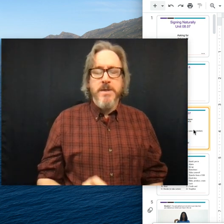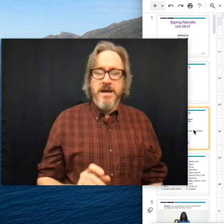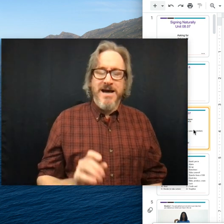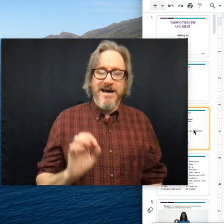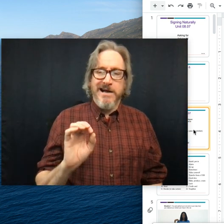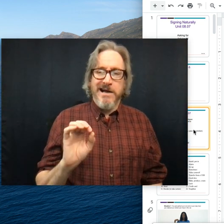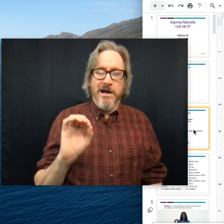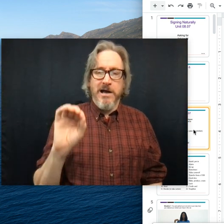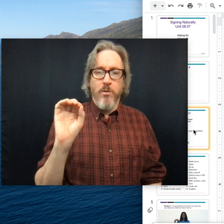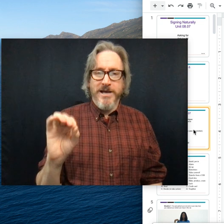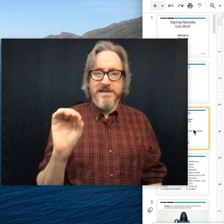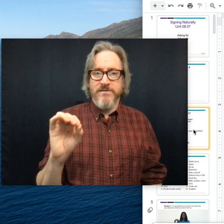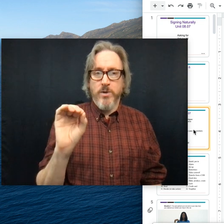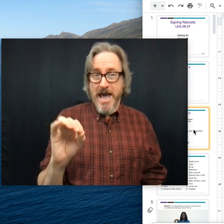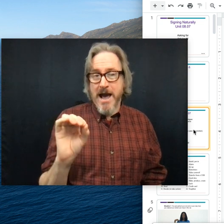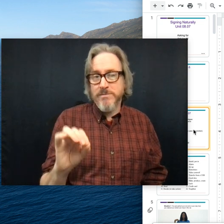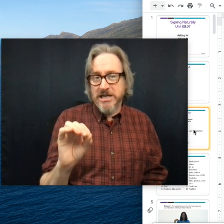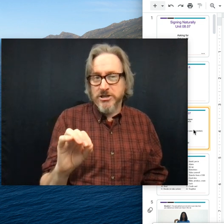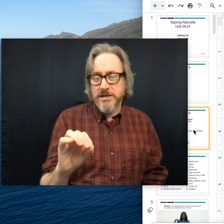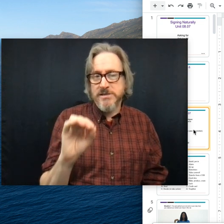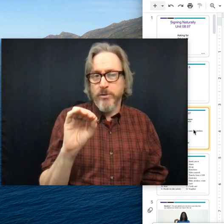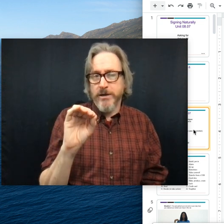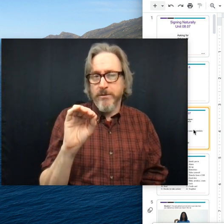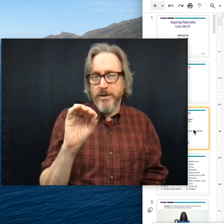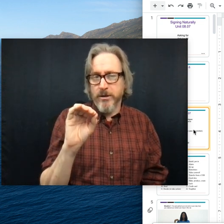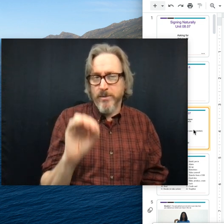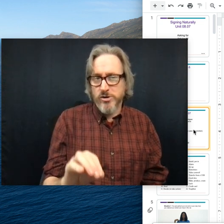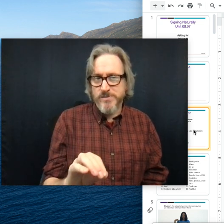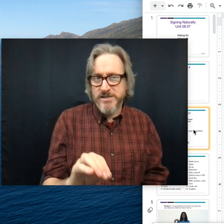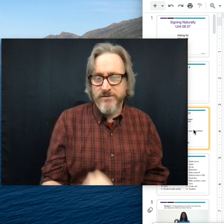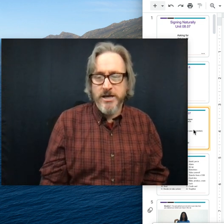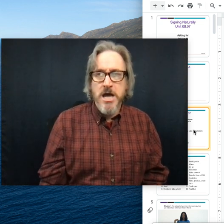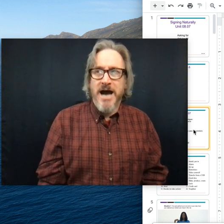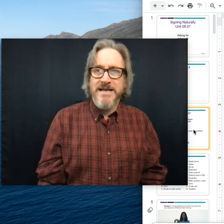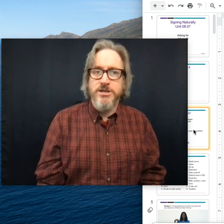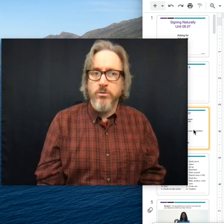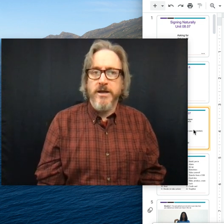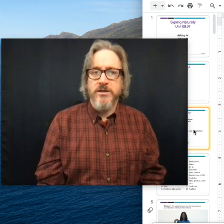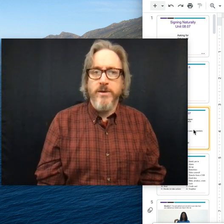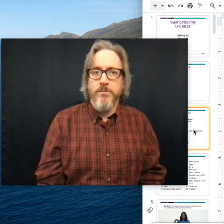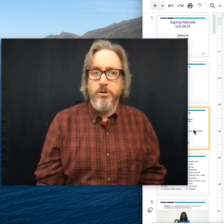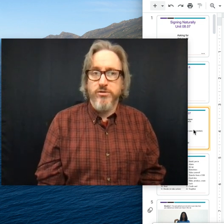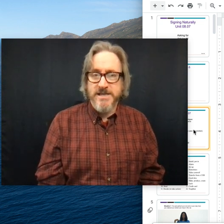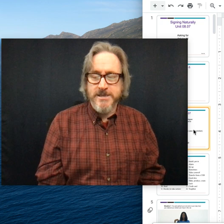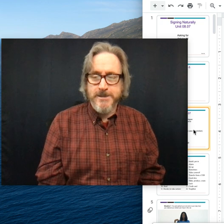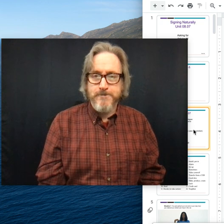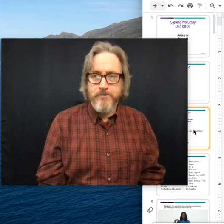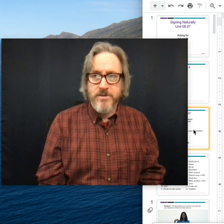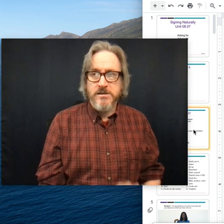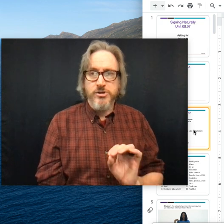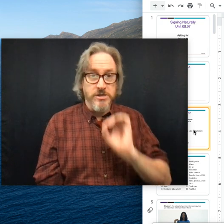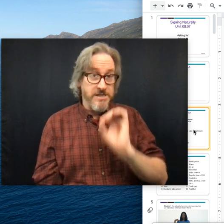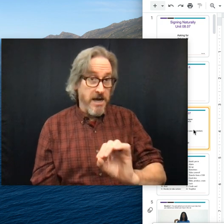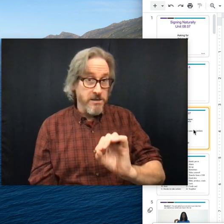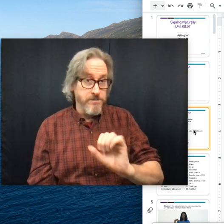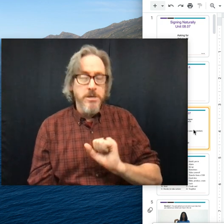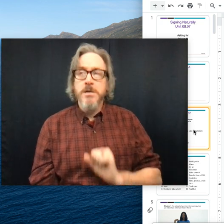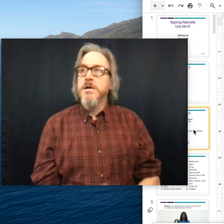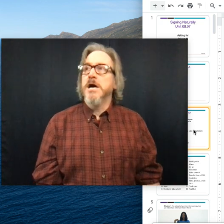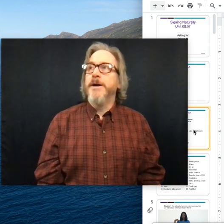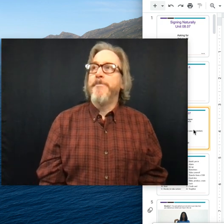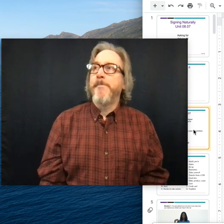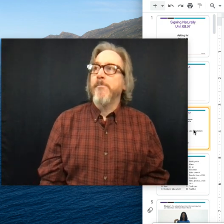is when we get to the vocab section of this, we can be a little bit more specific. I don't like the way the book presents certain